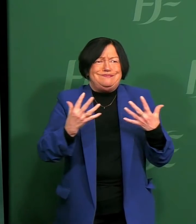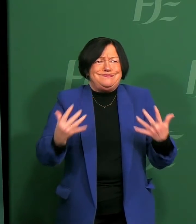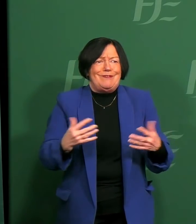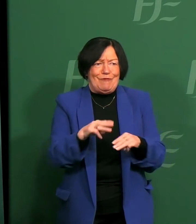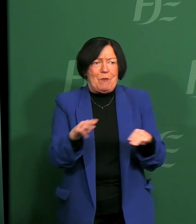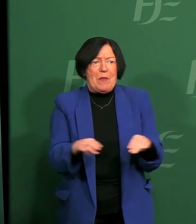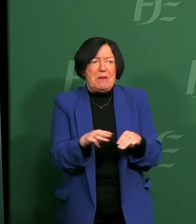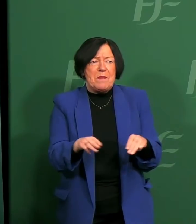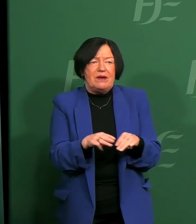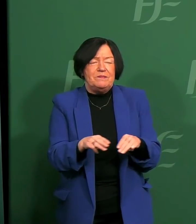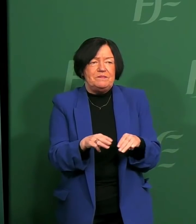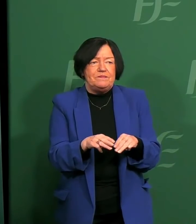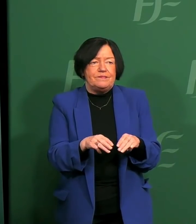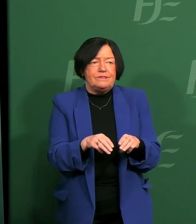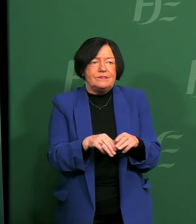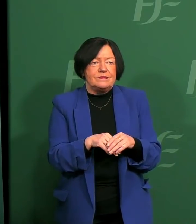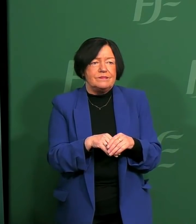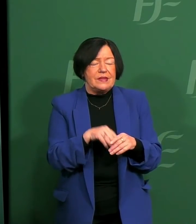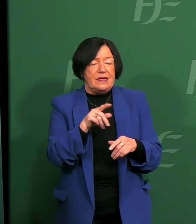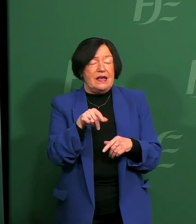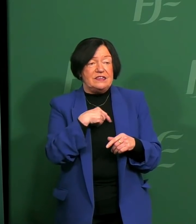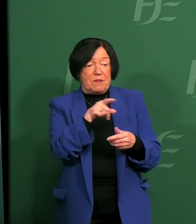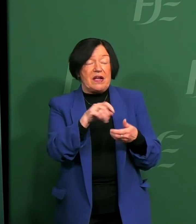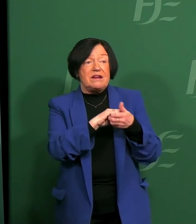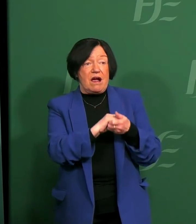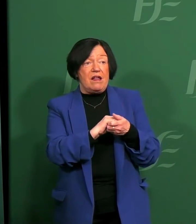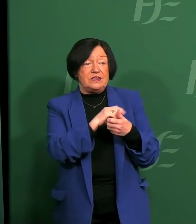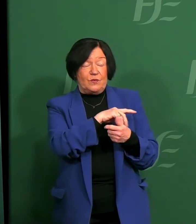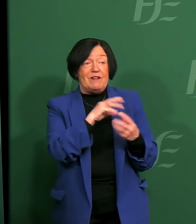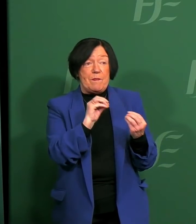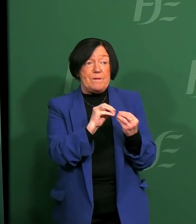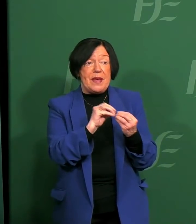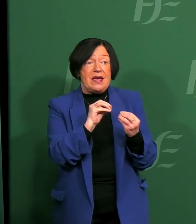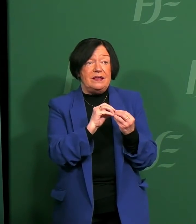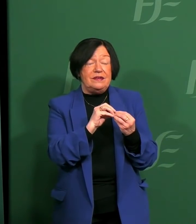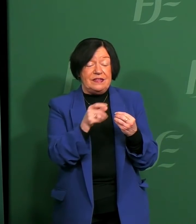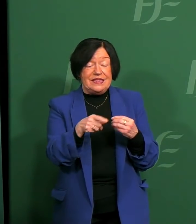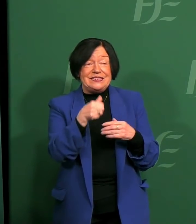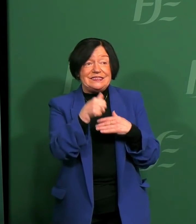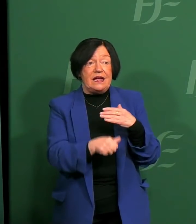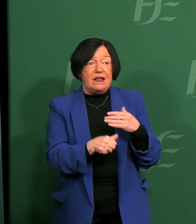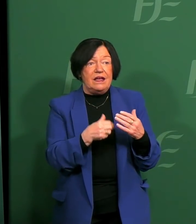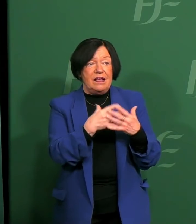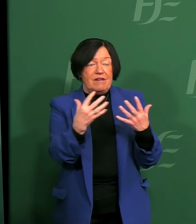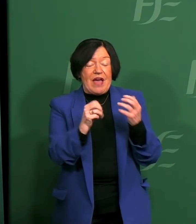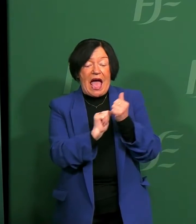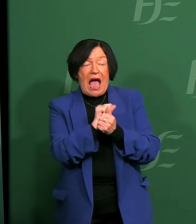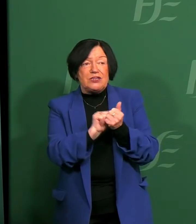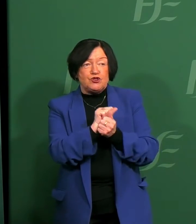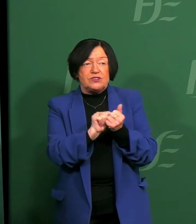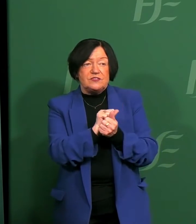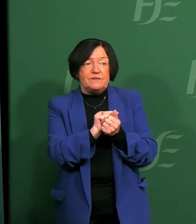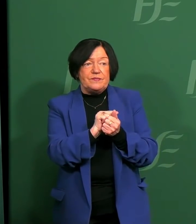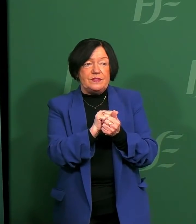people. We have, as my colleagues have been outlining throughout the day, a number of actions that we